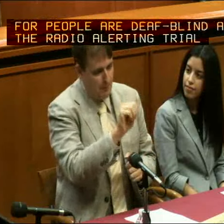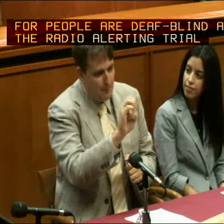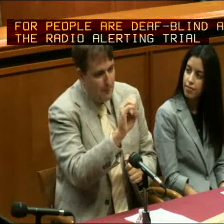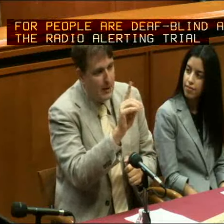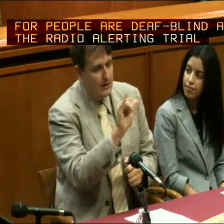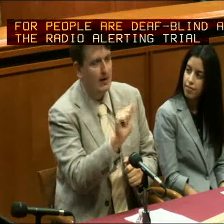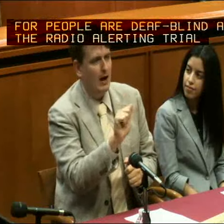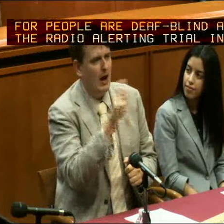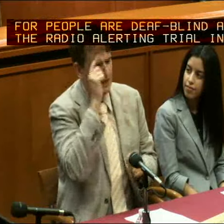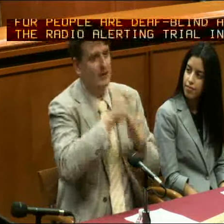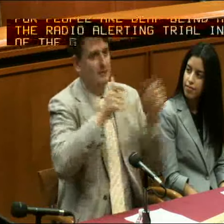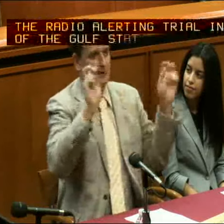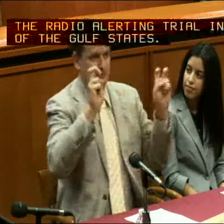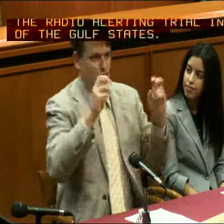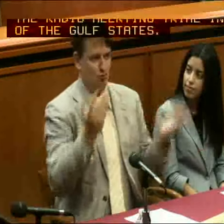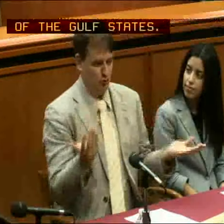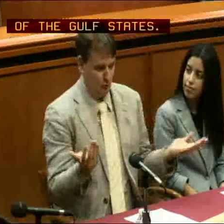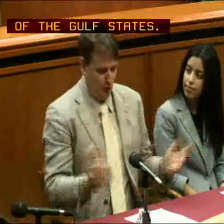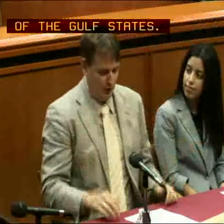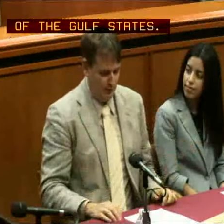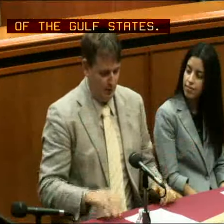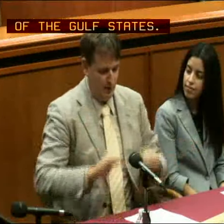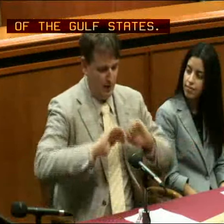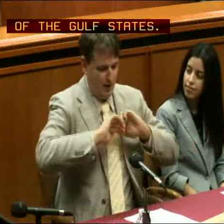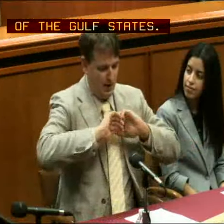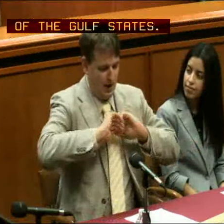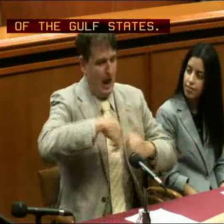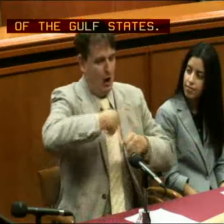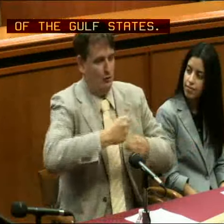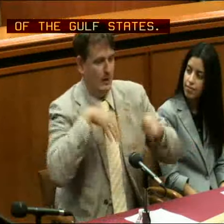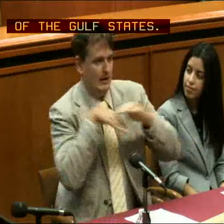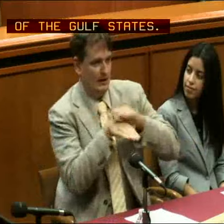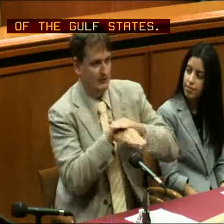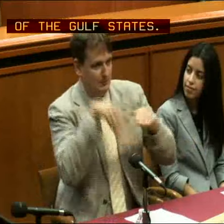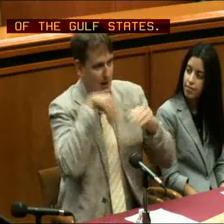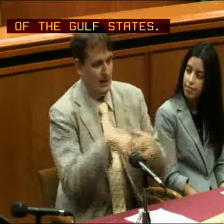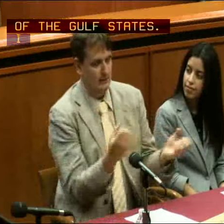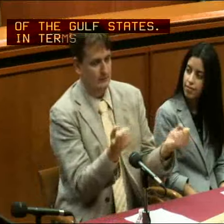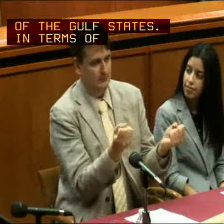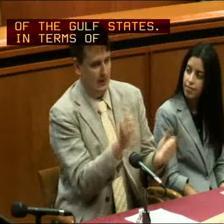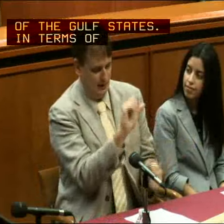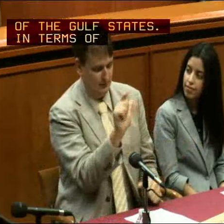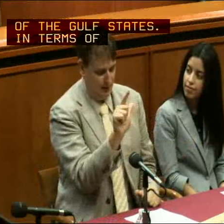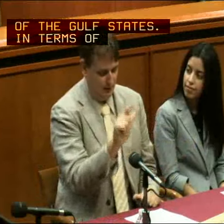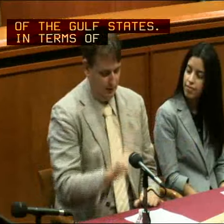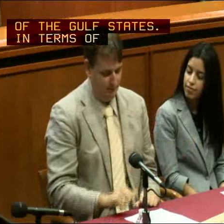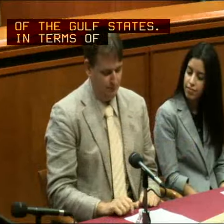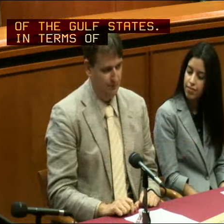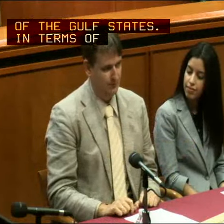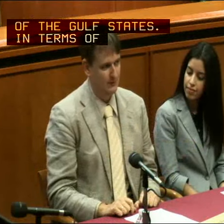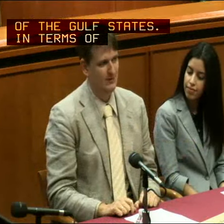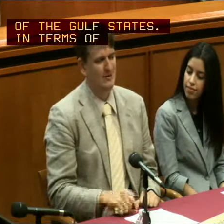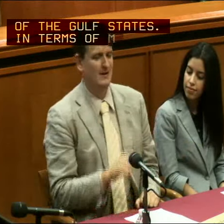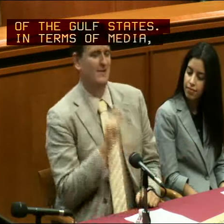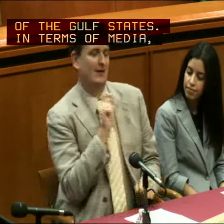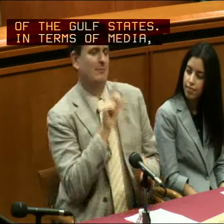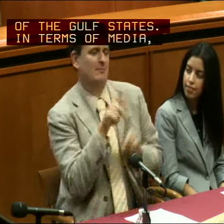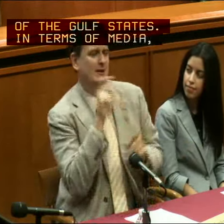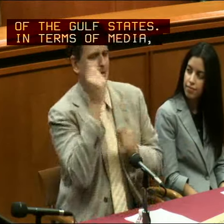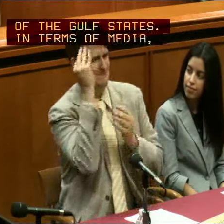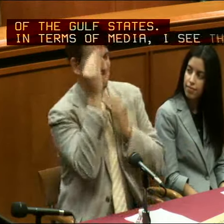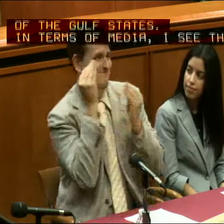In terms of media, I see that the big gap is how to make alerting information accessible in